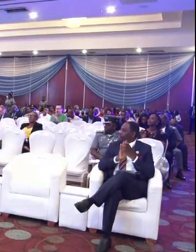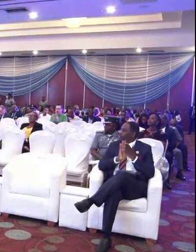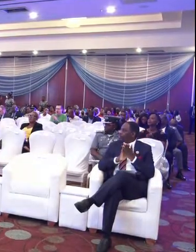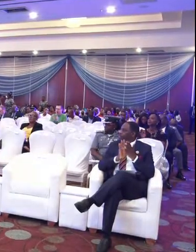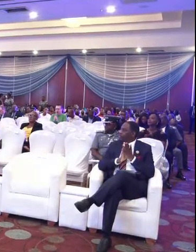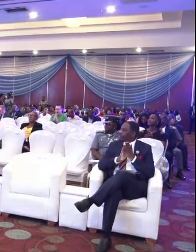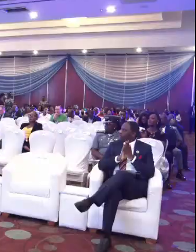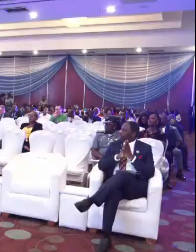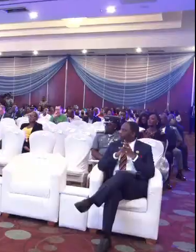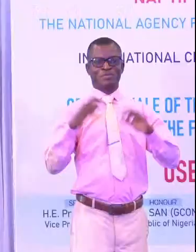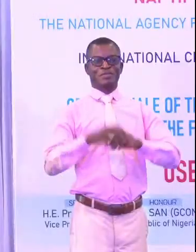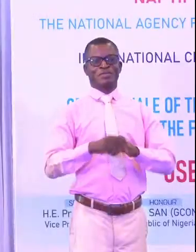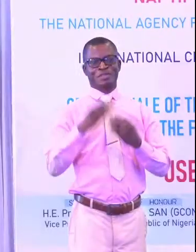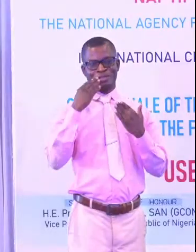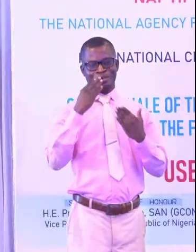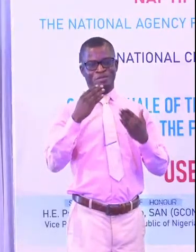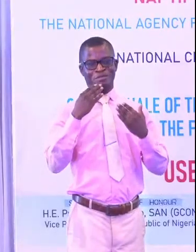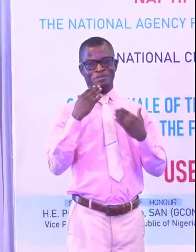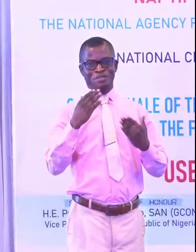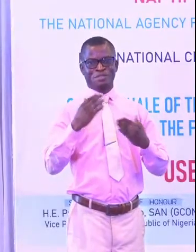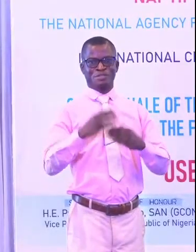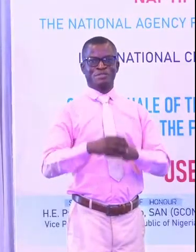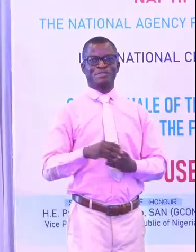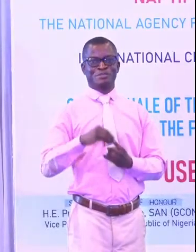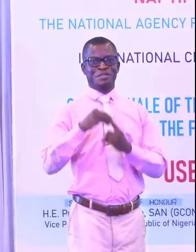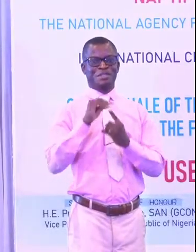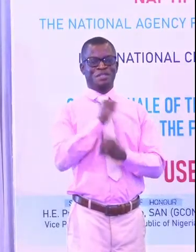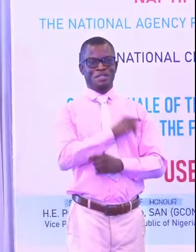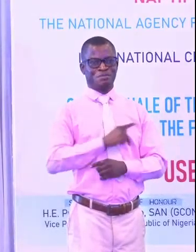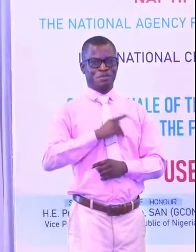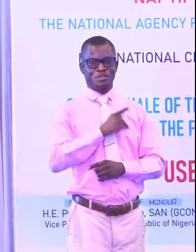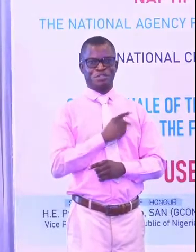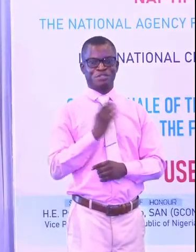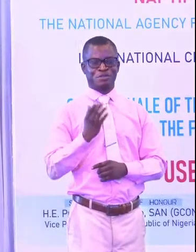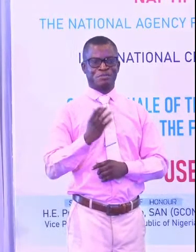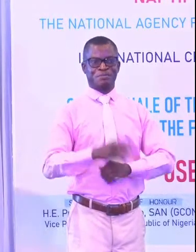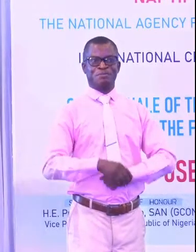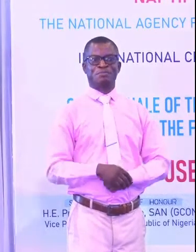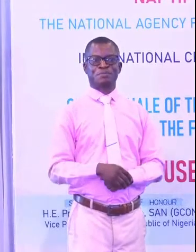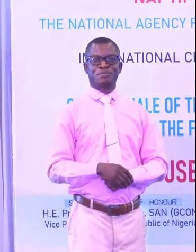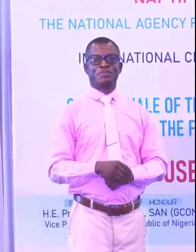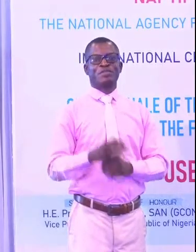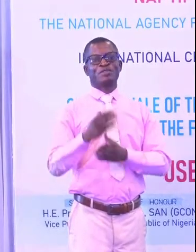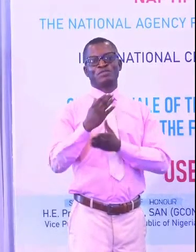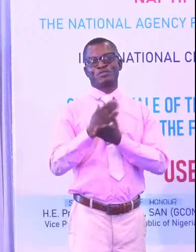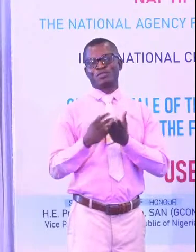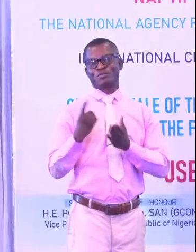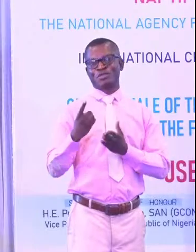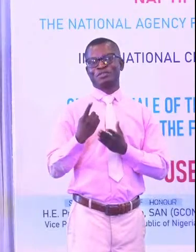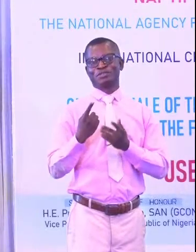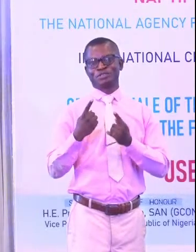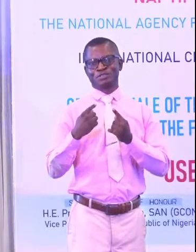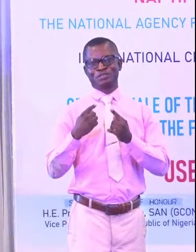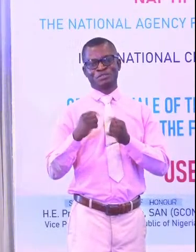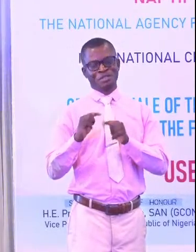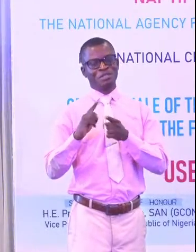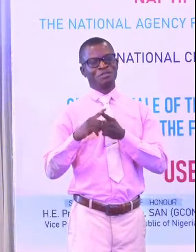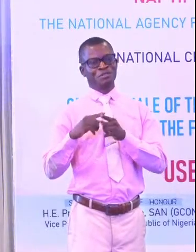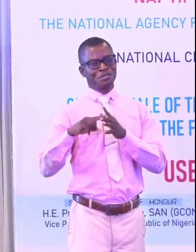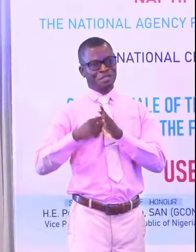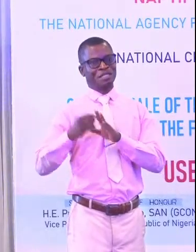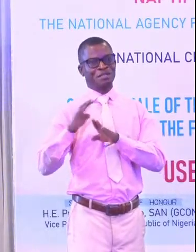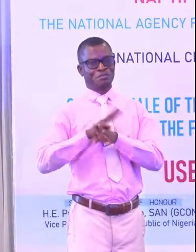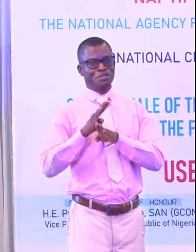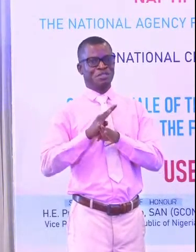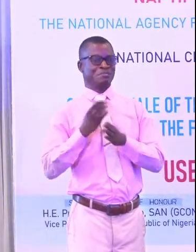very much. Thank you. Especially appreciate you. Someone had tried to start a business once, and he told me that he